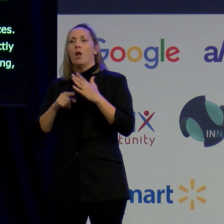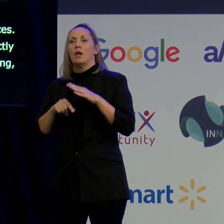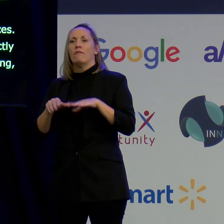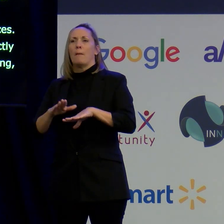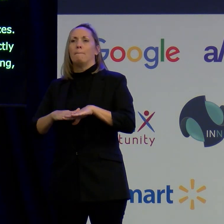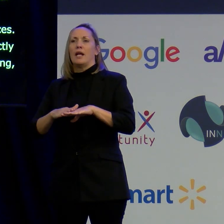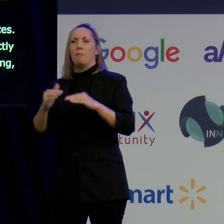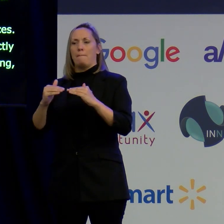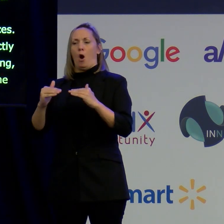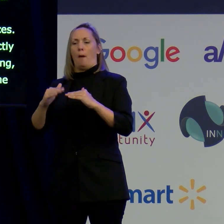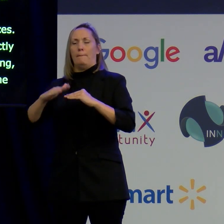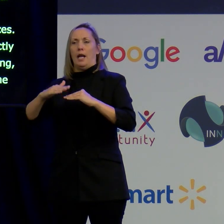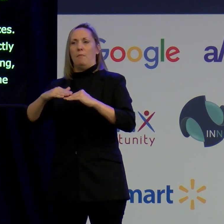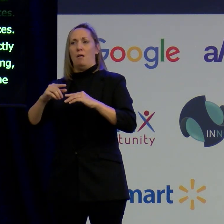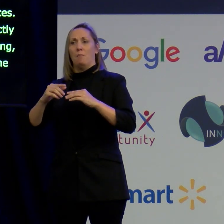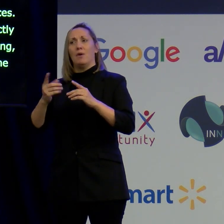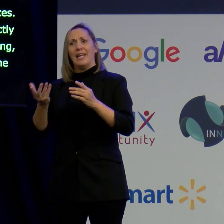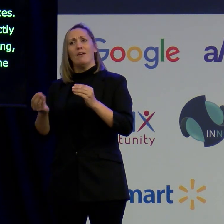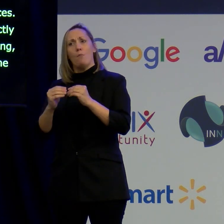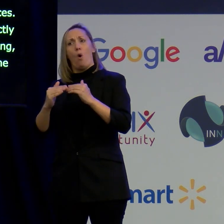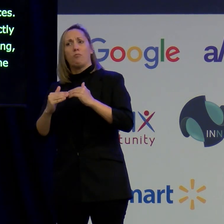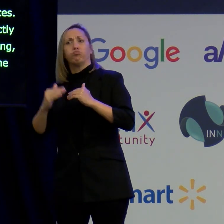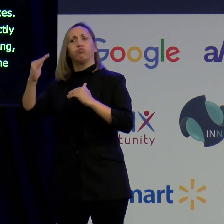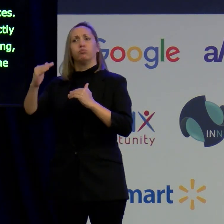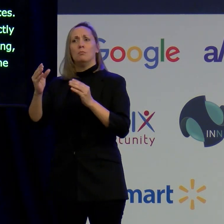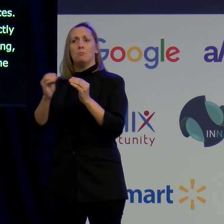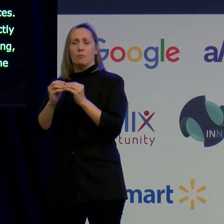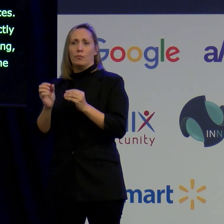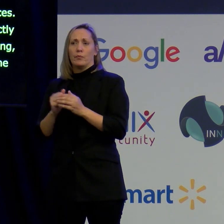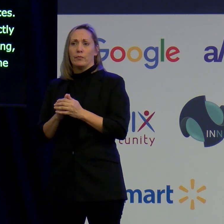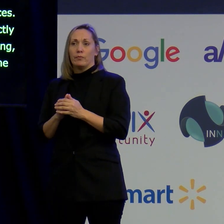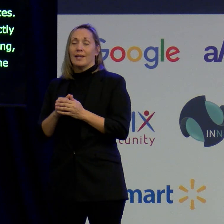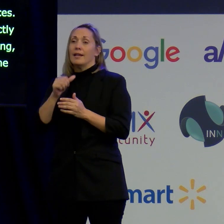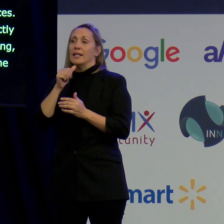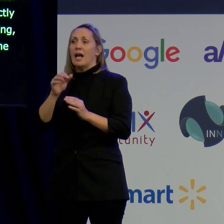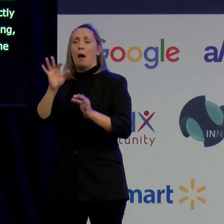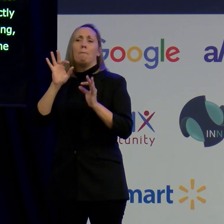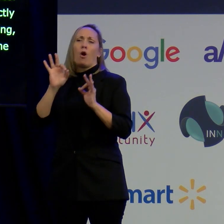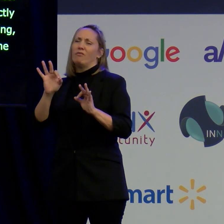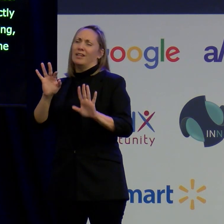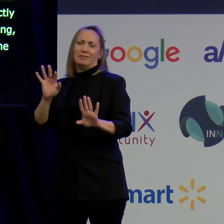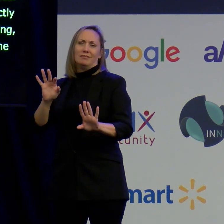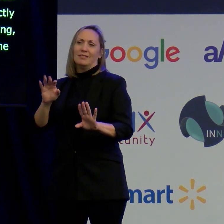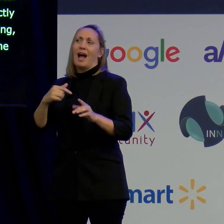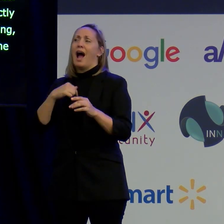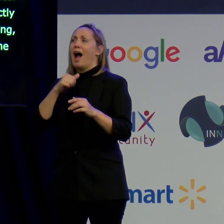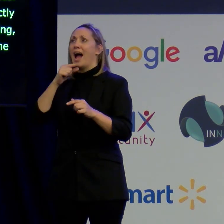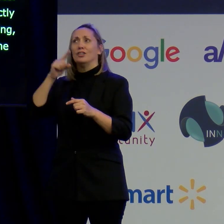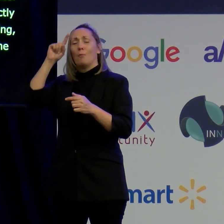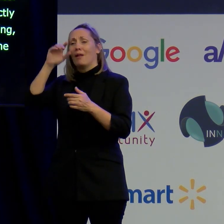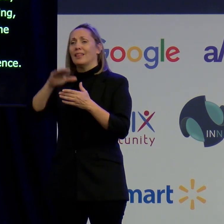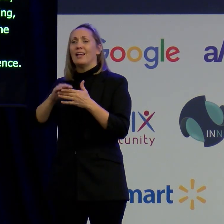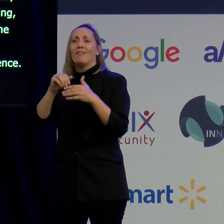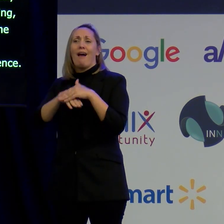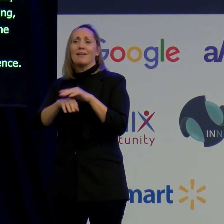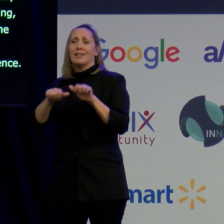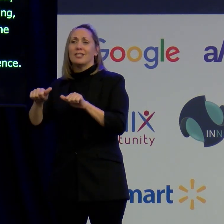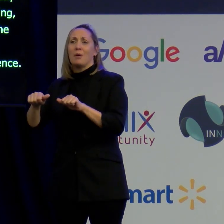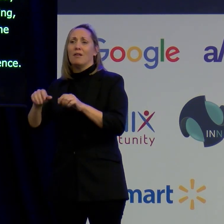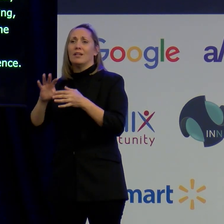bar, but then going far beyond. Now, it's not a perfect science. In fact, I do not believe that accessibility